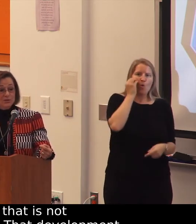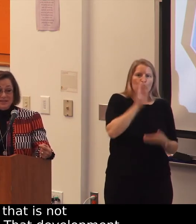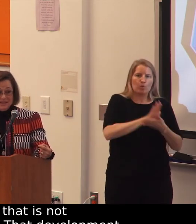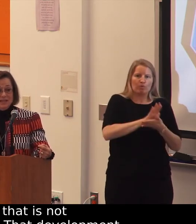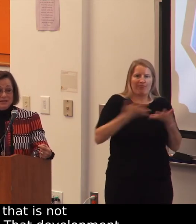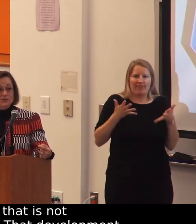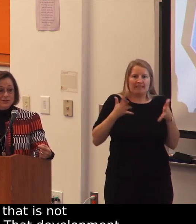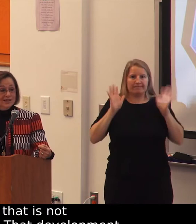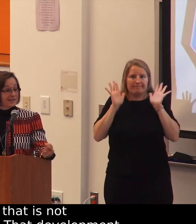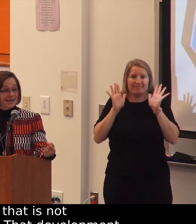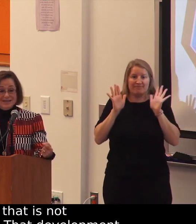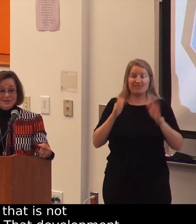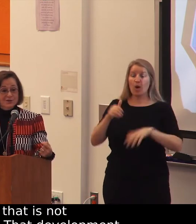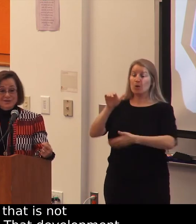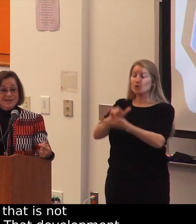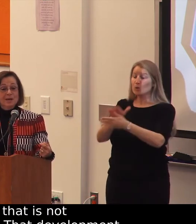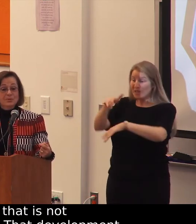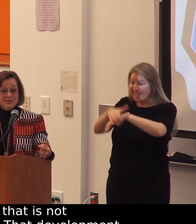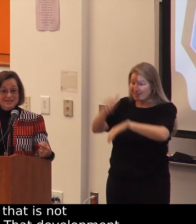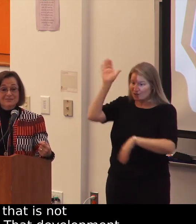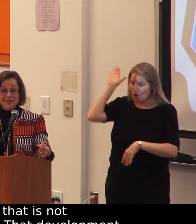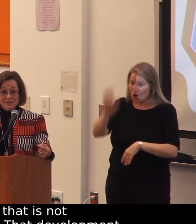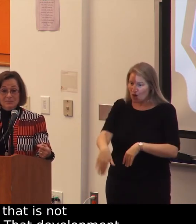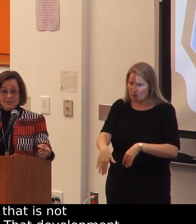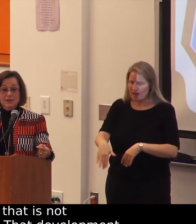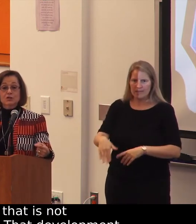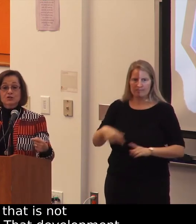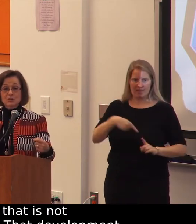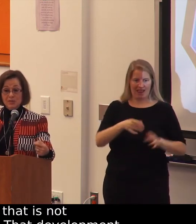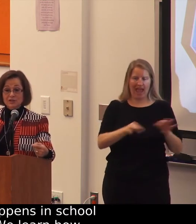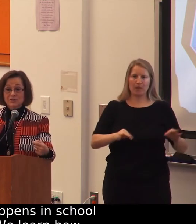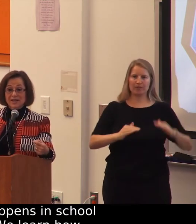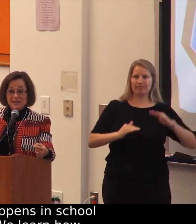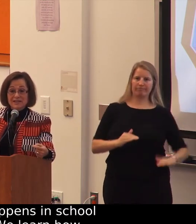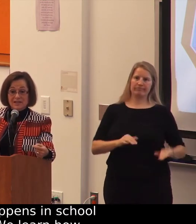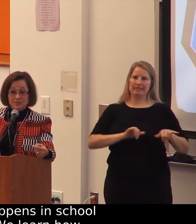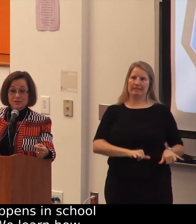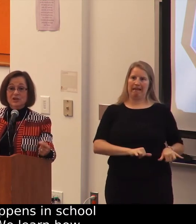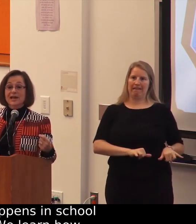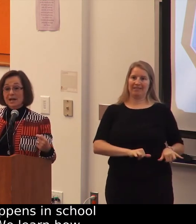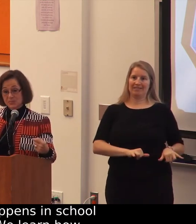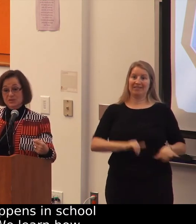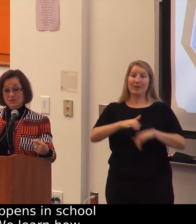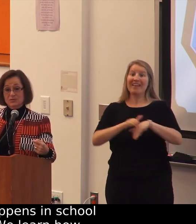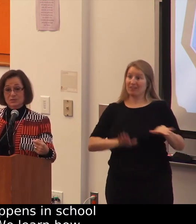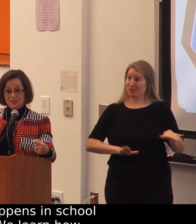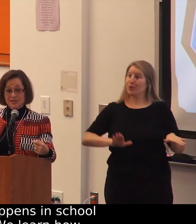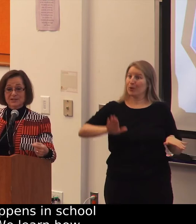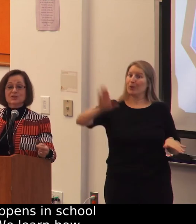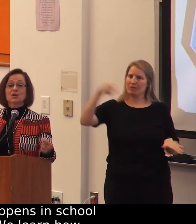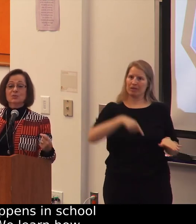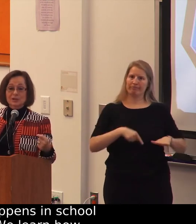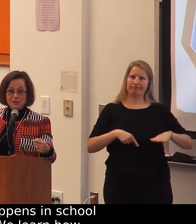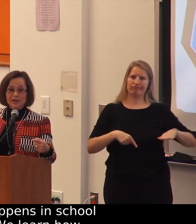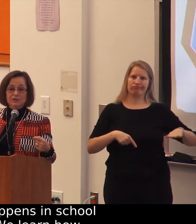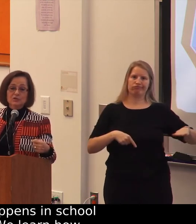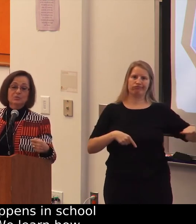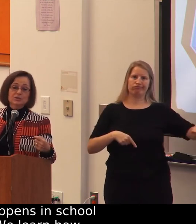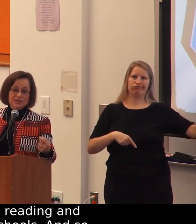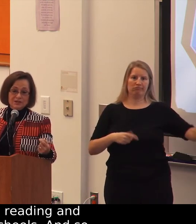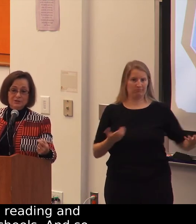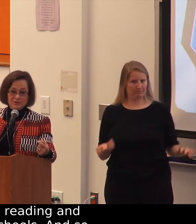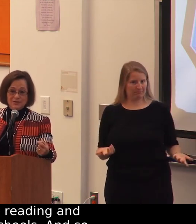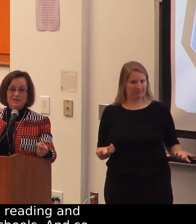are totally in English, that isn't going to happen. That development, so much of any language, happens in school settings. We learn how to